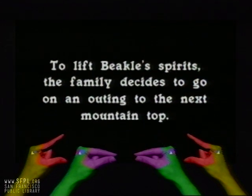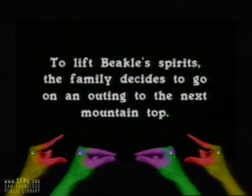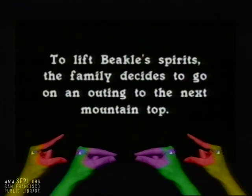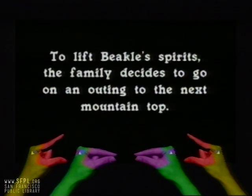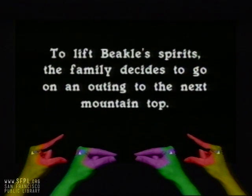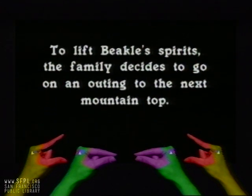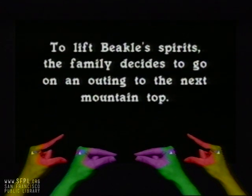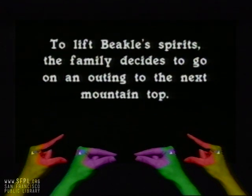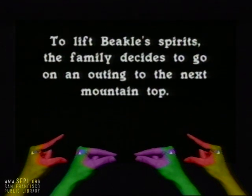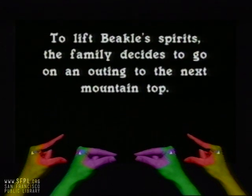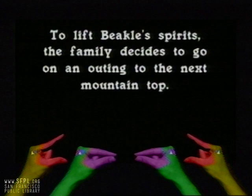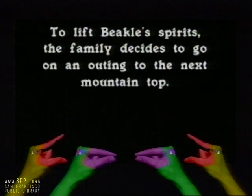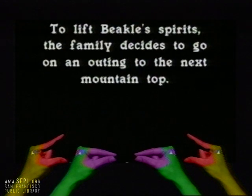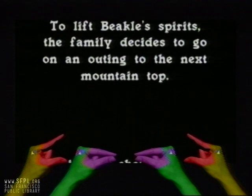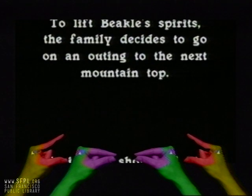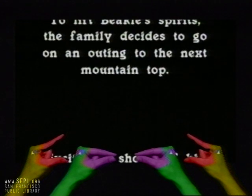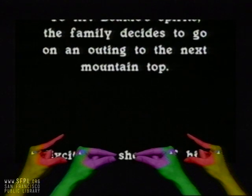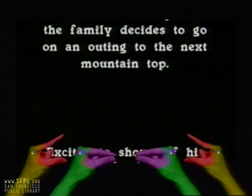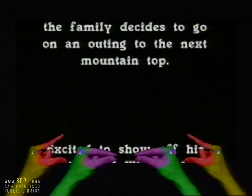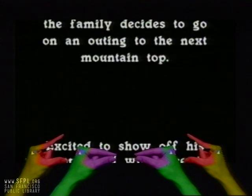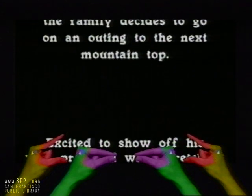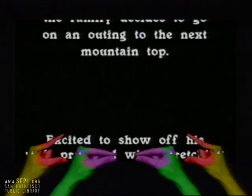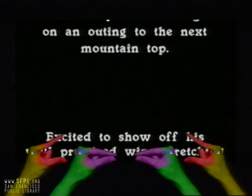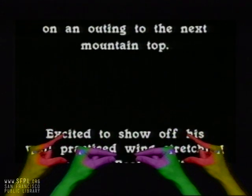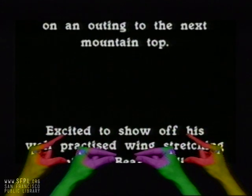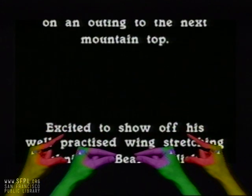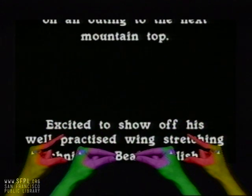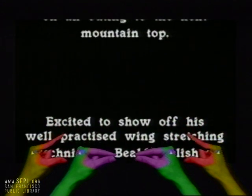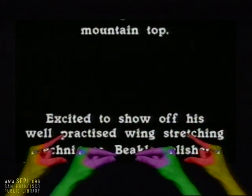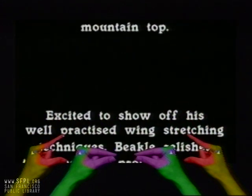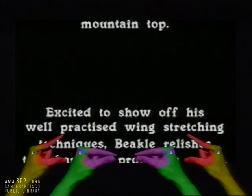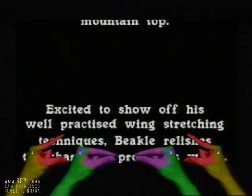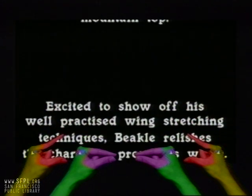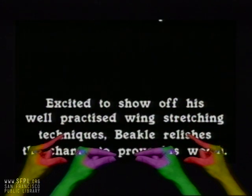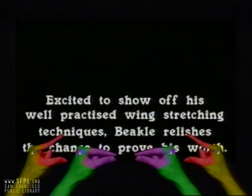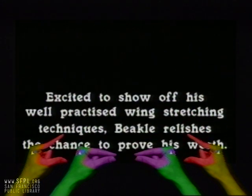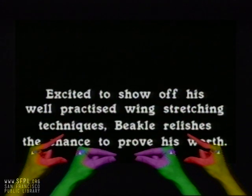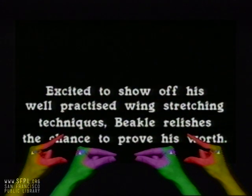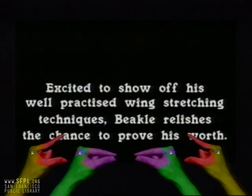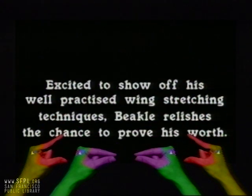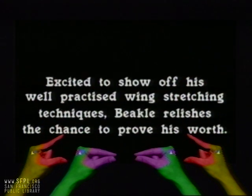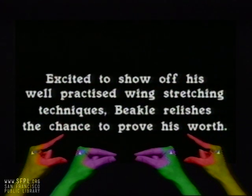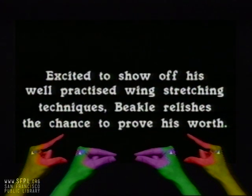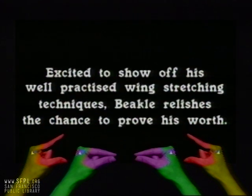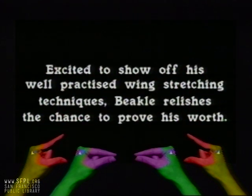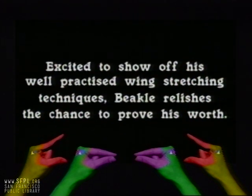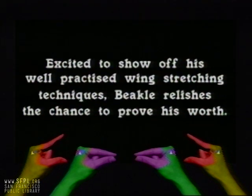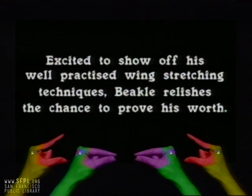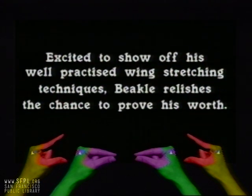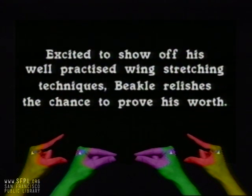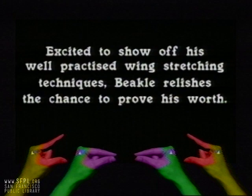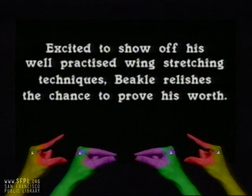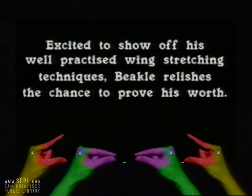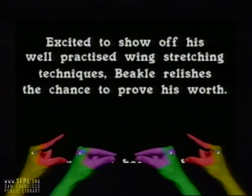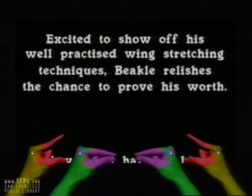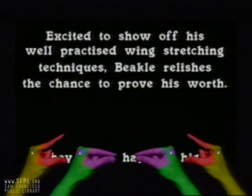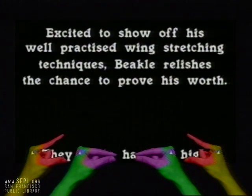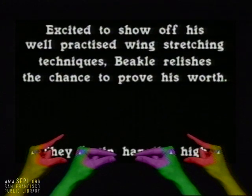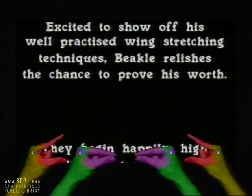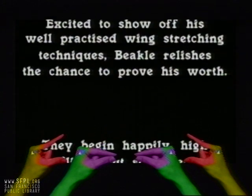mountaintop. Excited to show off his well-practiced wing-stretching techniques, Beagle relishes the chance to prove his worth. They begin happily, high